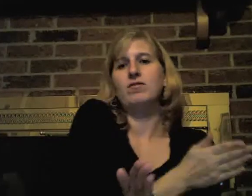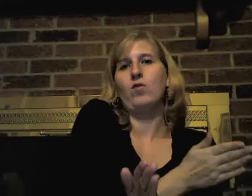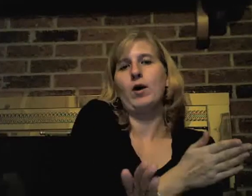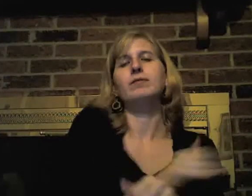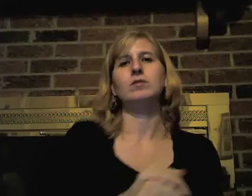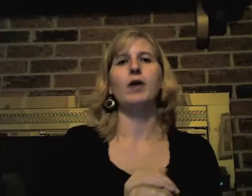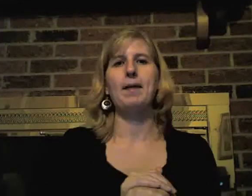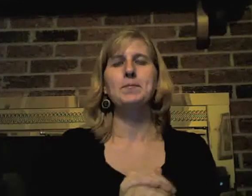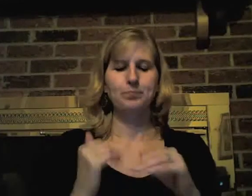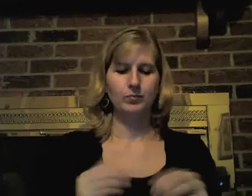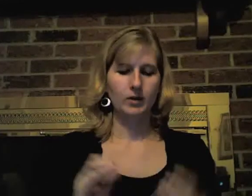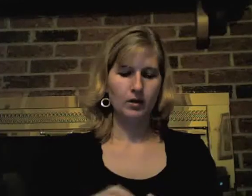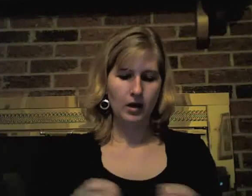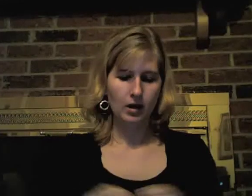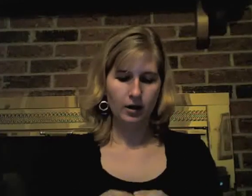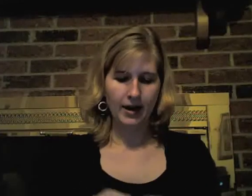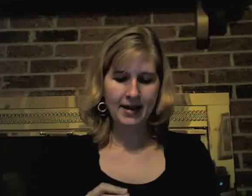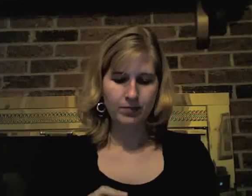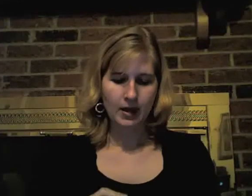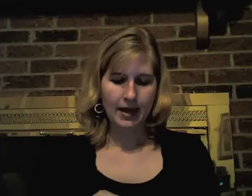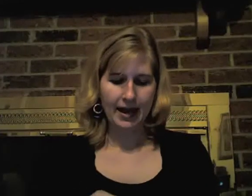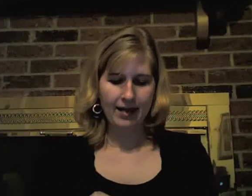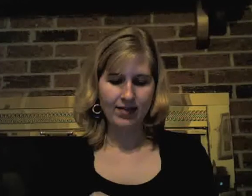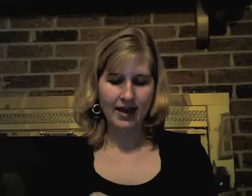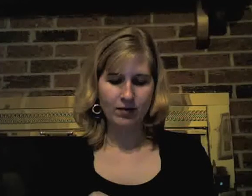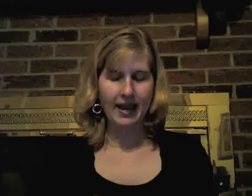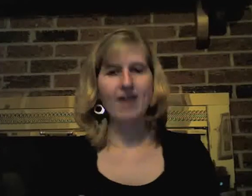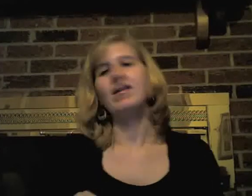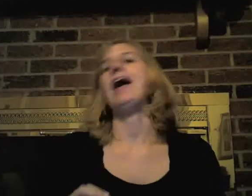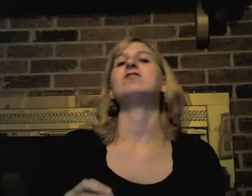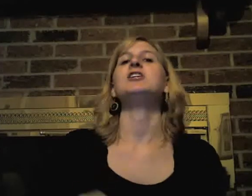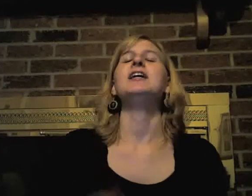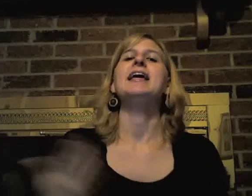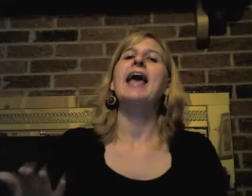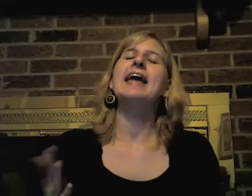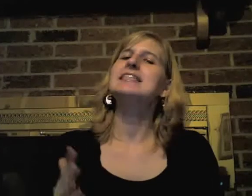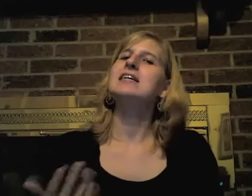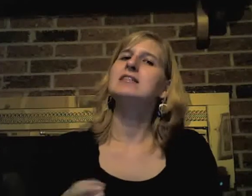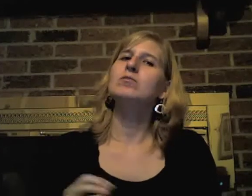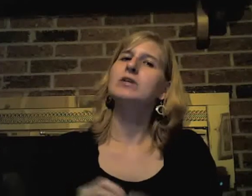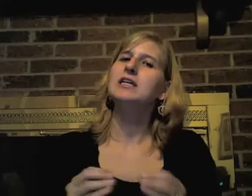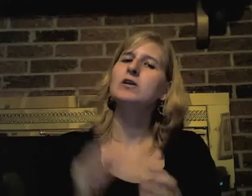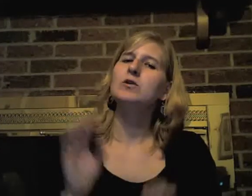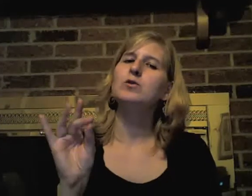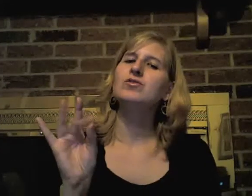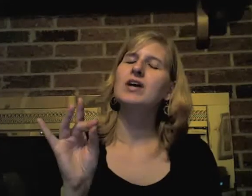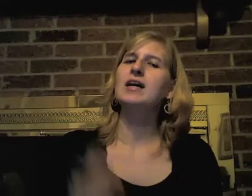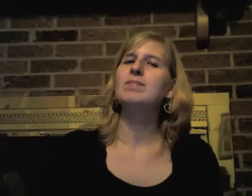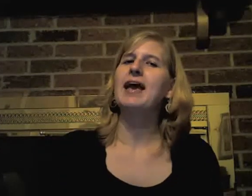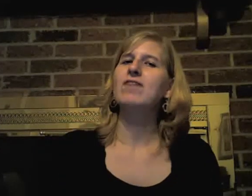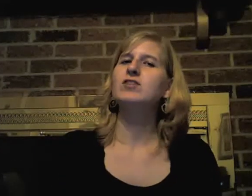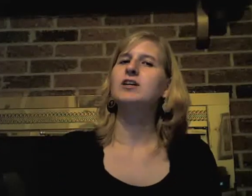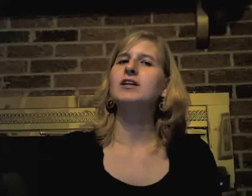okay? All right, and then we have after. ASL doesn't really use after. You'll see